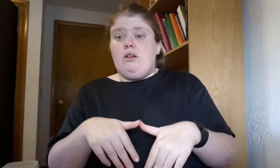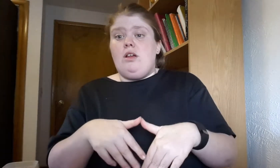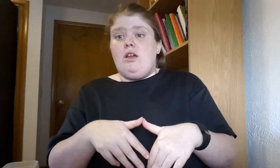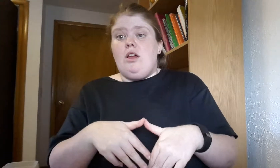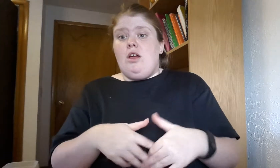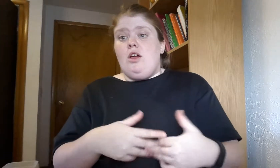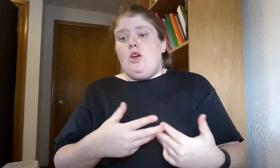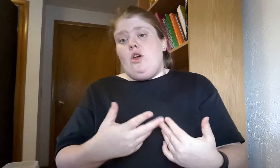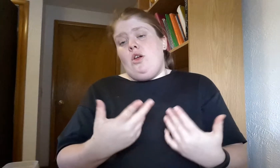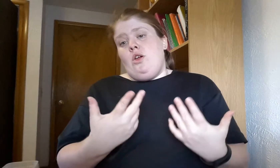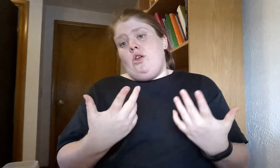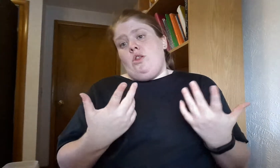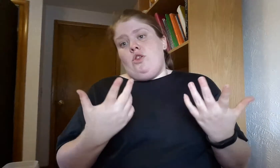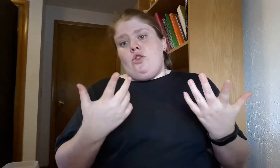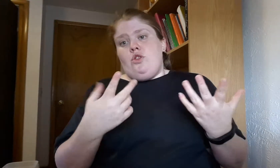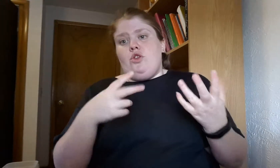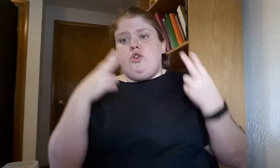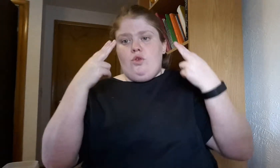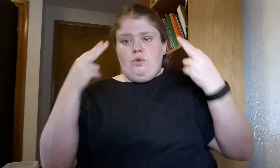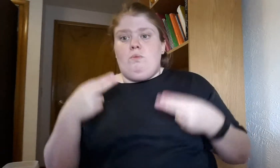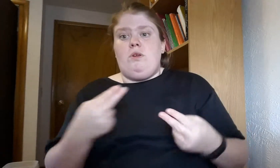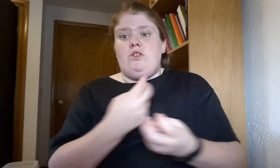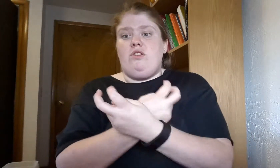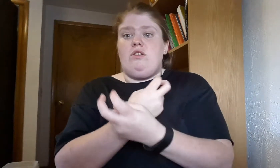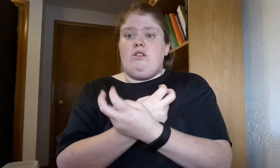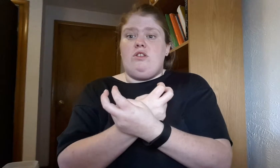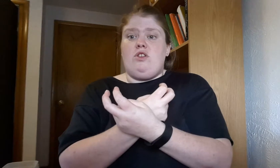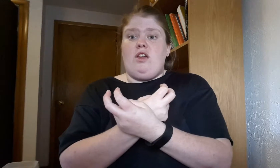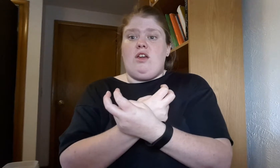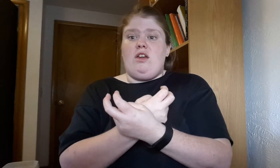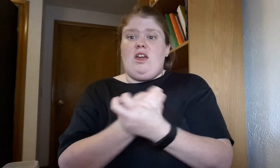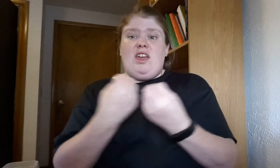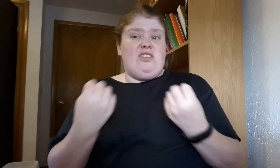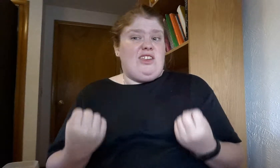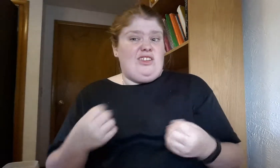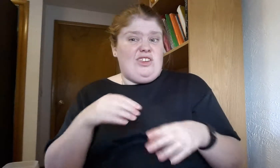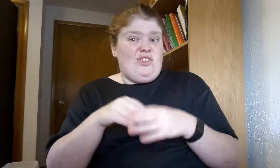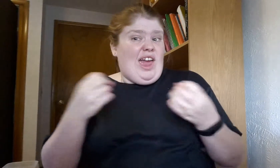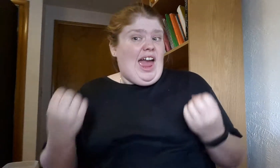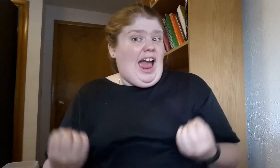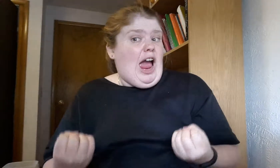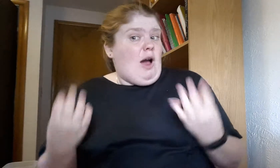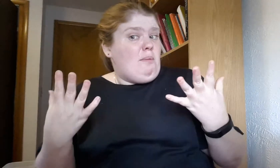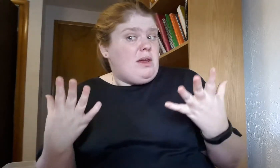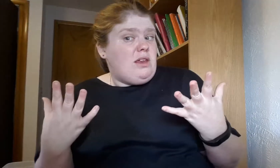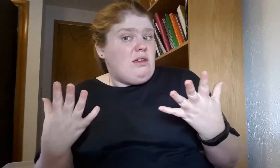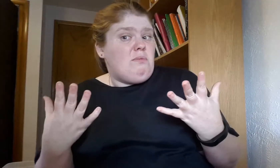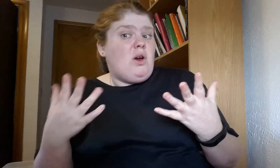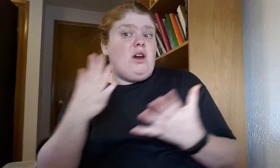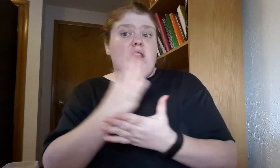The human skeleton can be broken down into how many parts? No, not